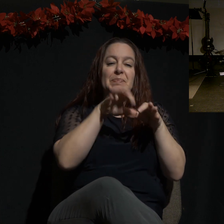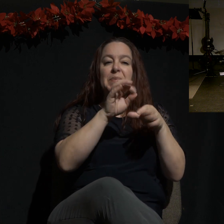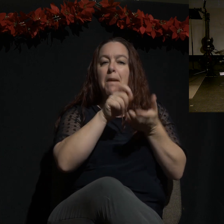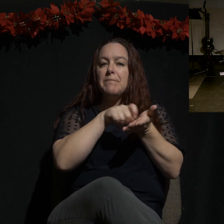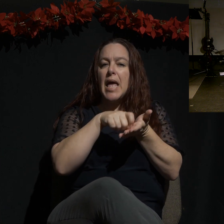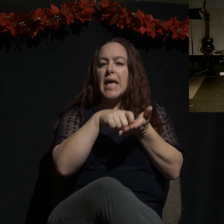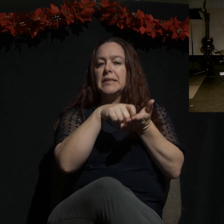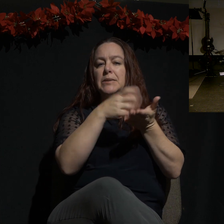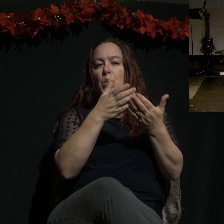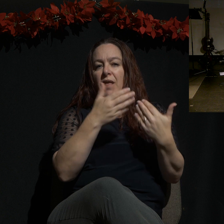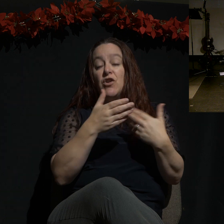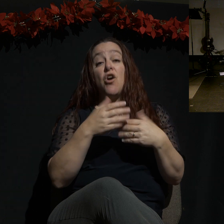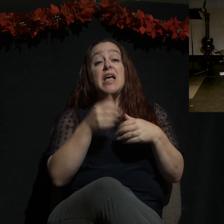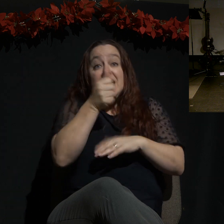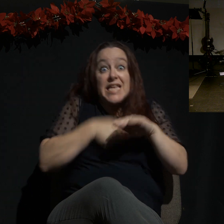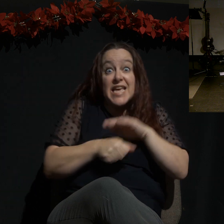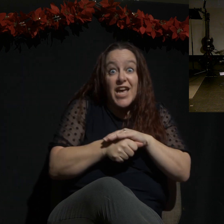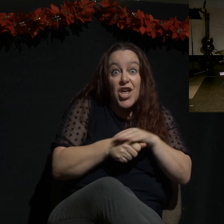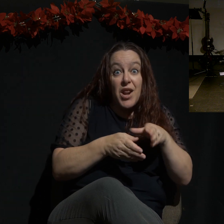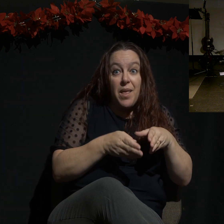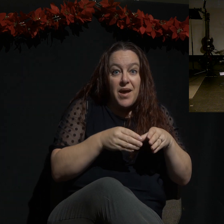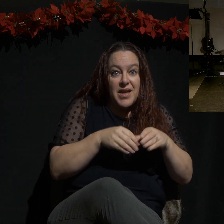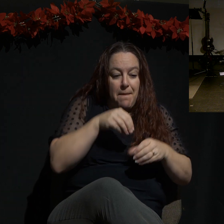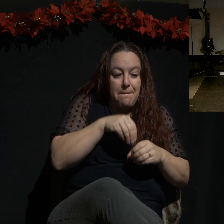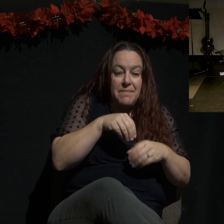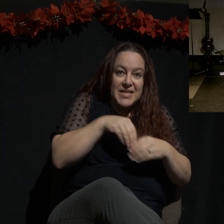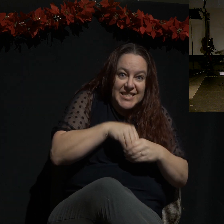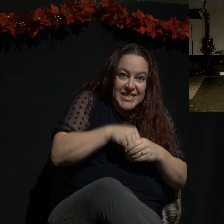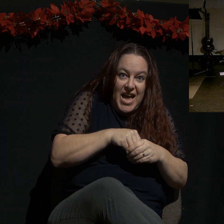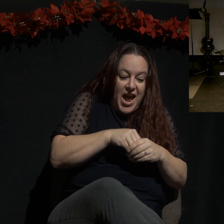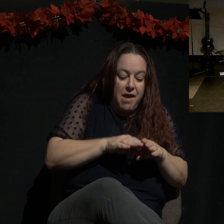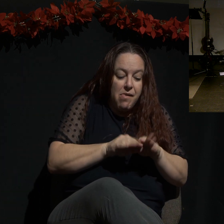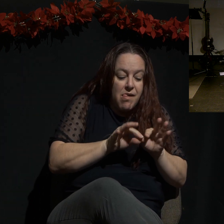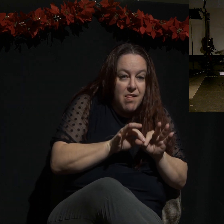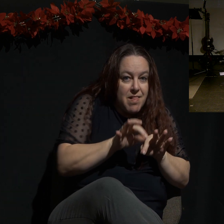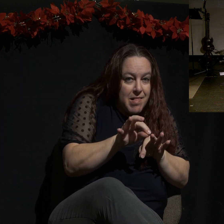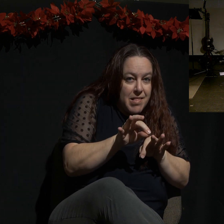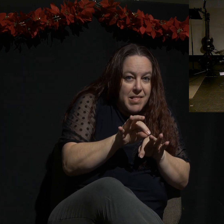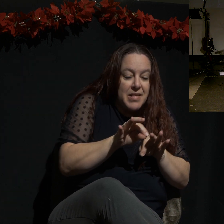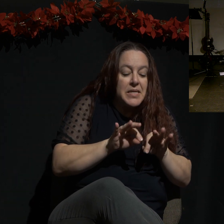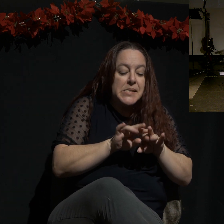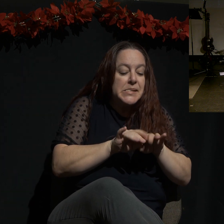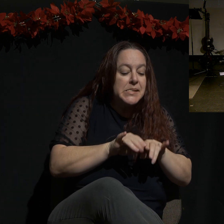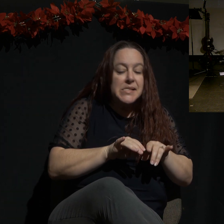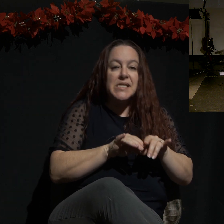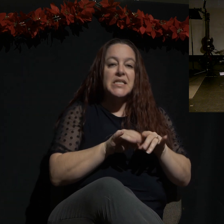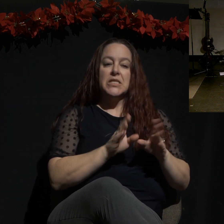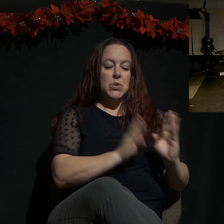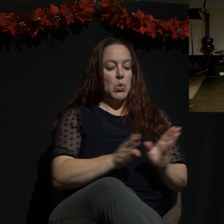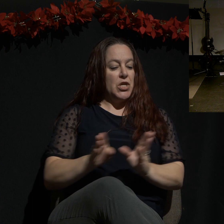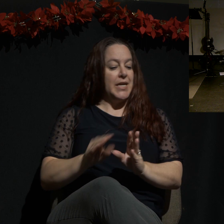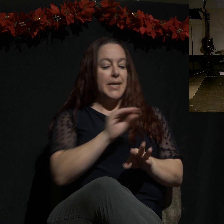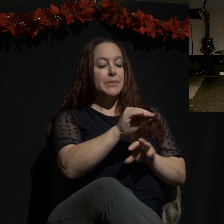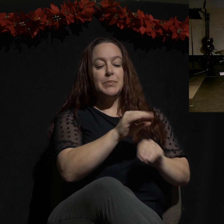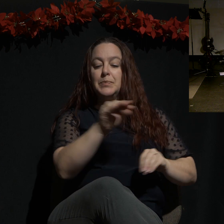got this other hidden pocket on the inside, so I can sort and organize